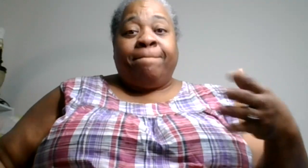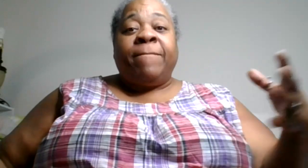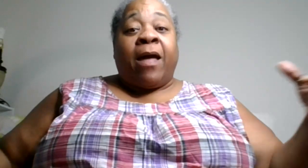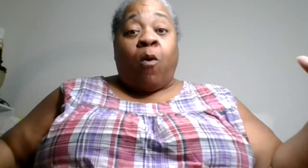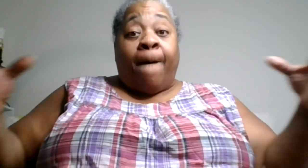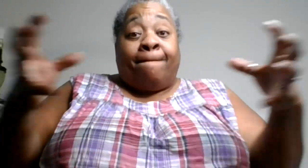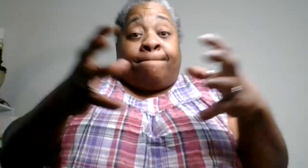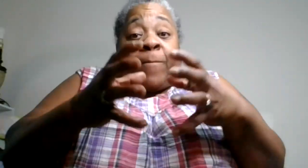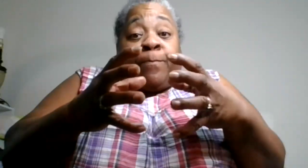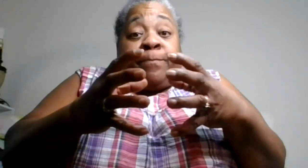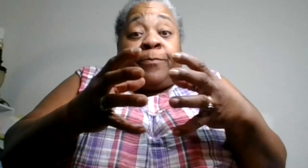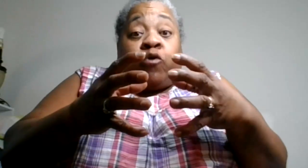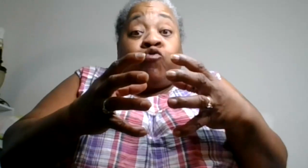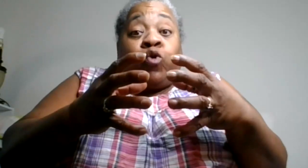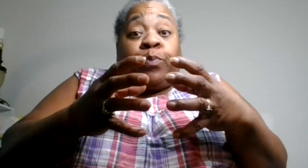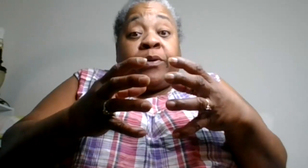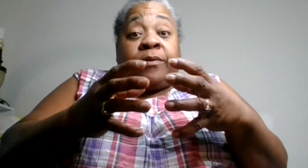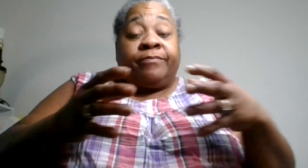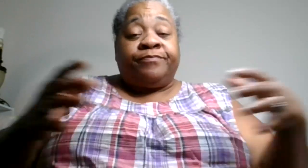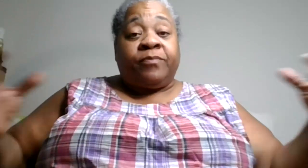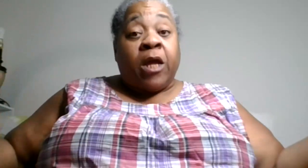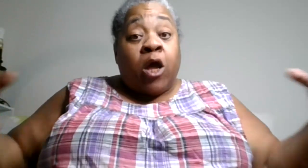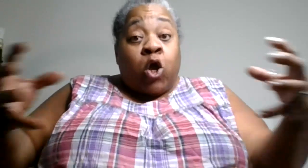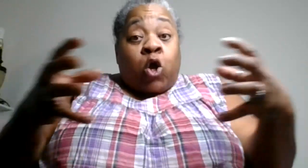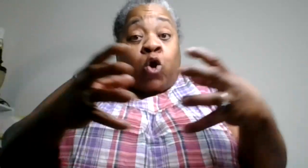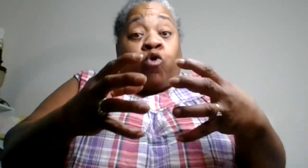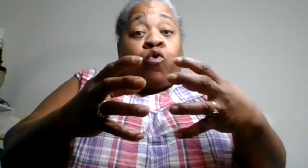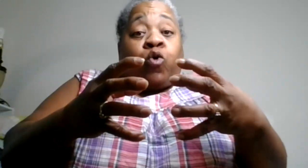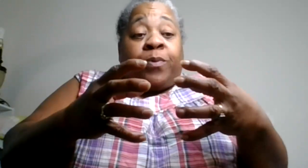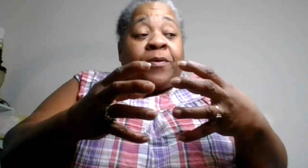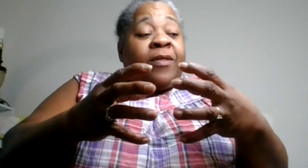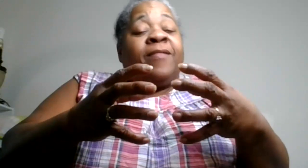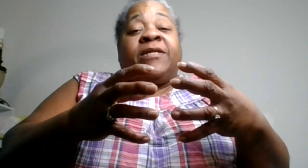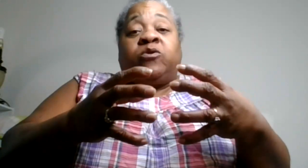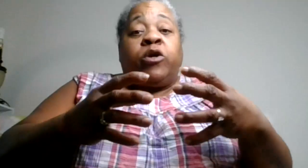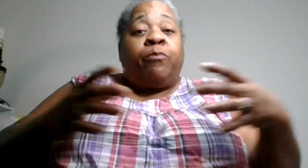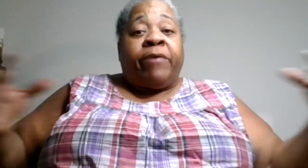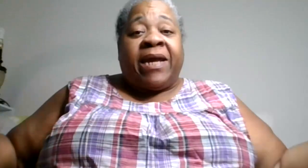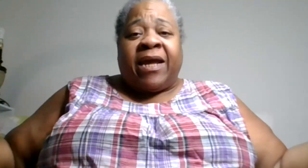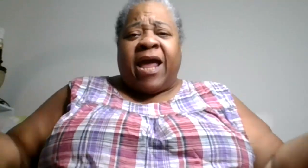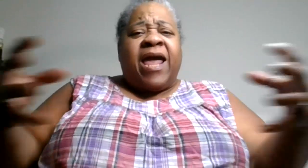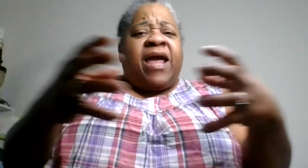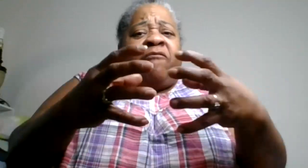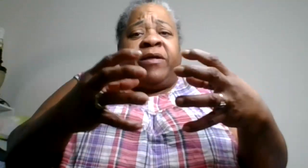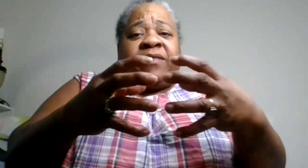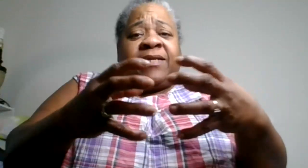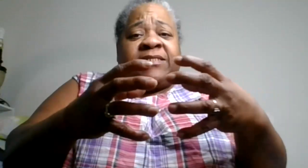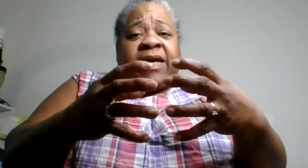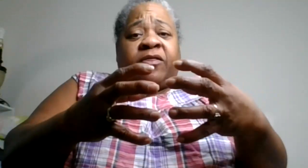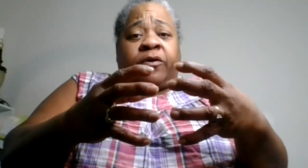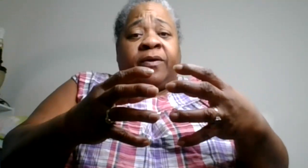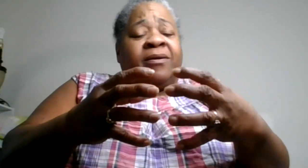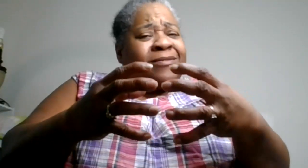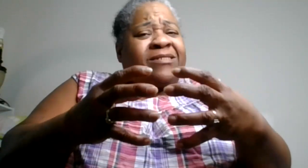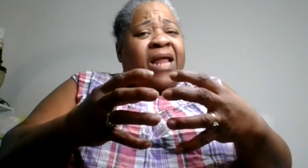Now, group. Group. That's where you're bringing everything together. Just like